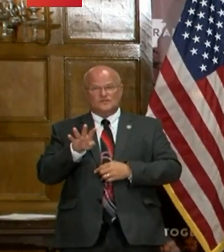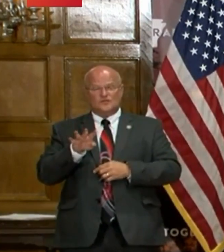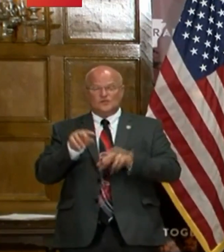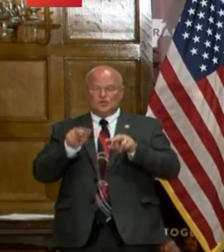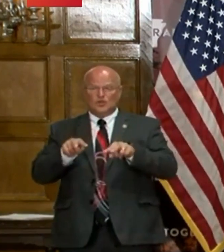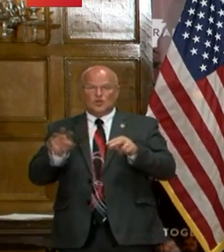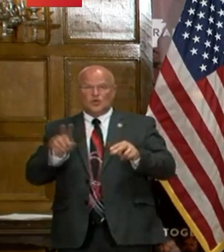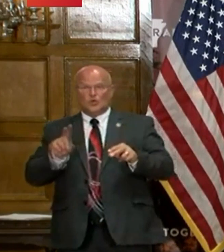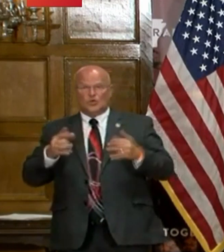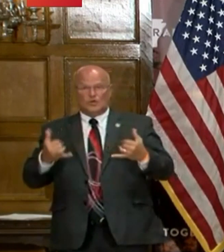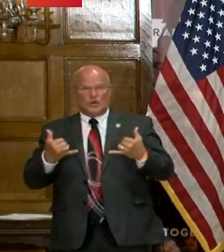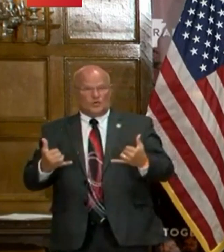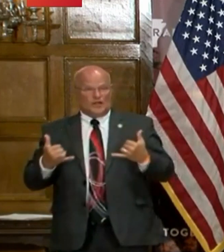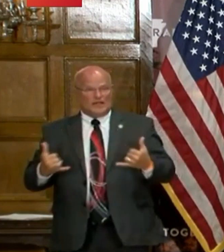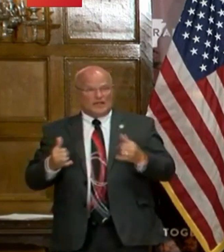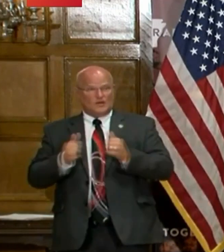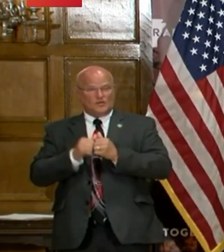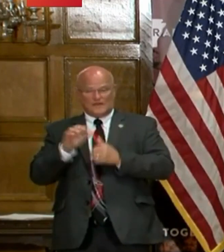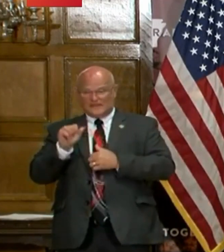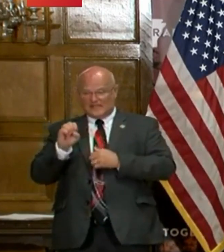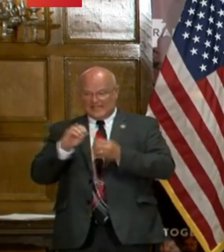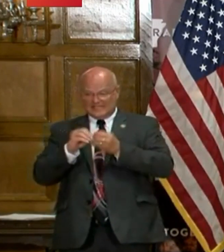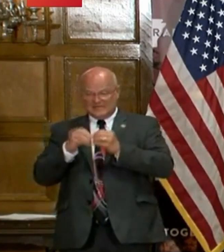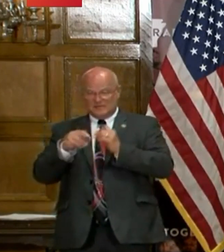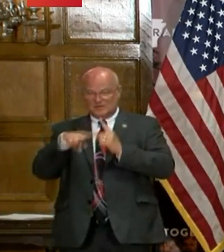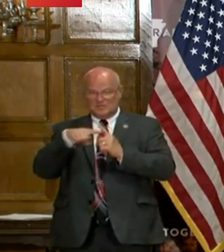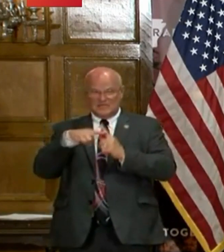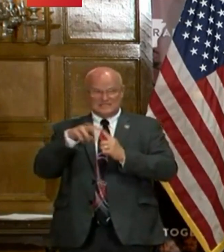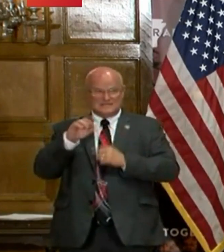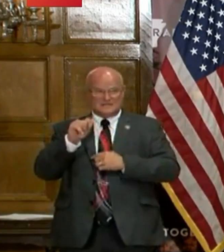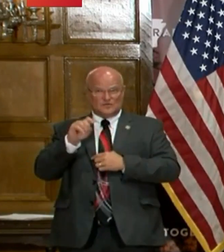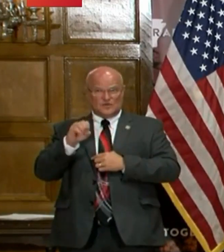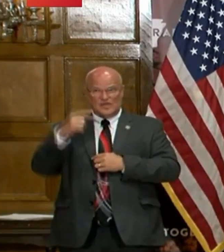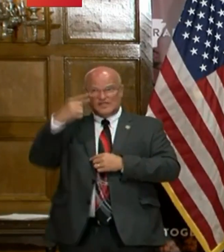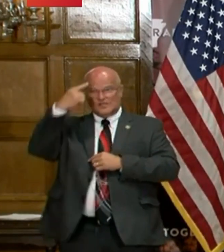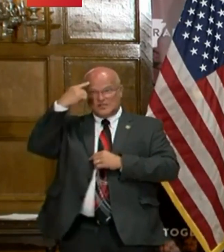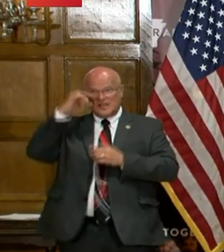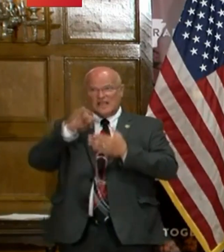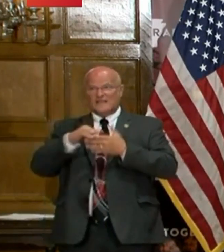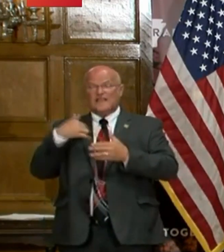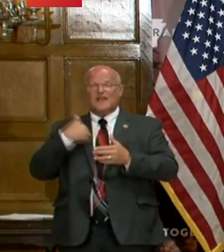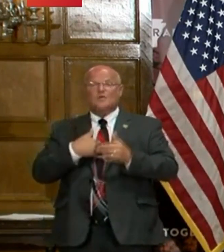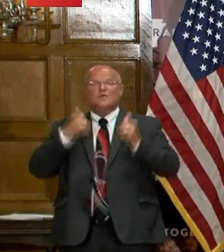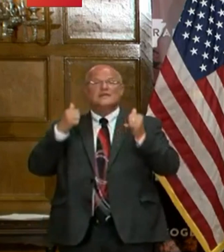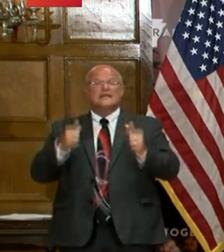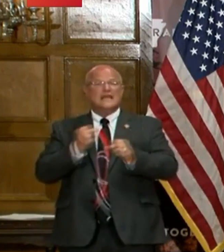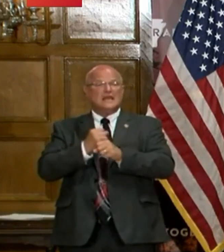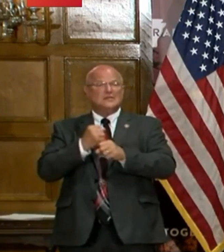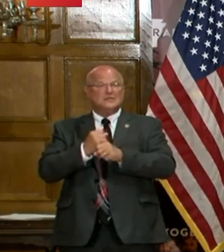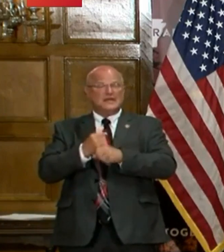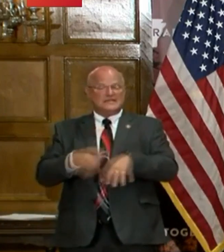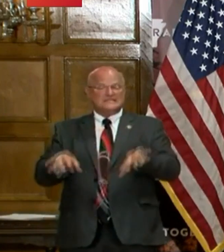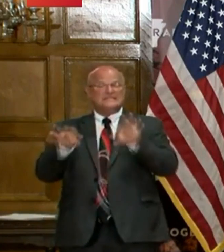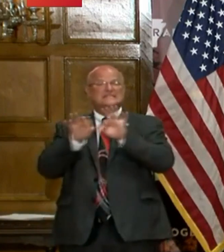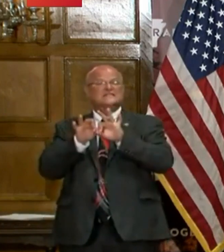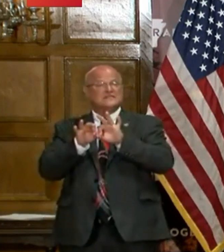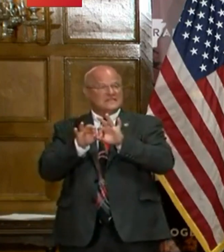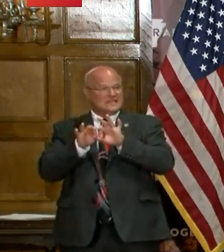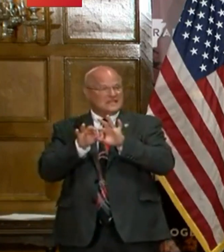Looking at where we are now with our case numbers and our positivity rate, do you think that we can make a significant